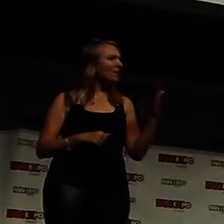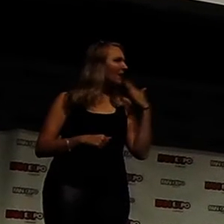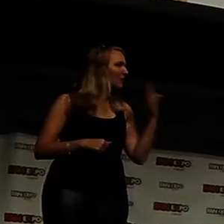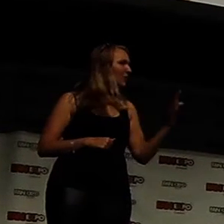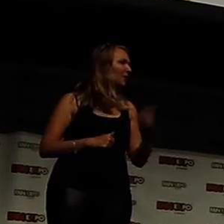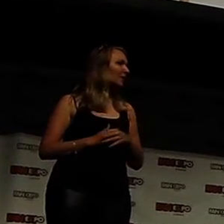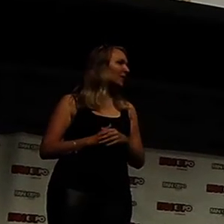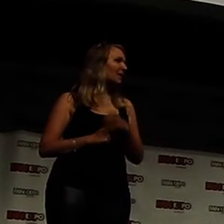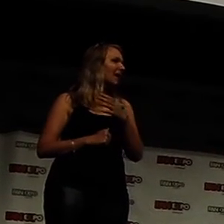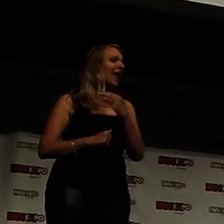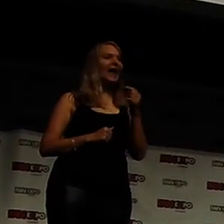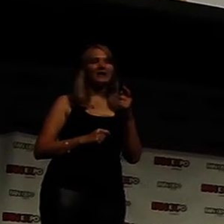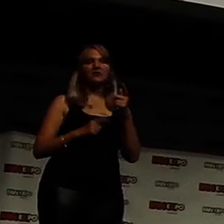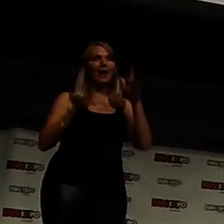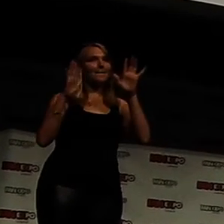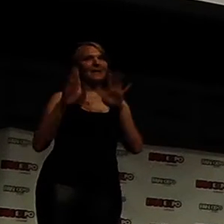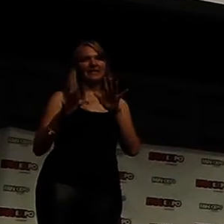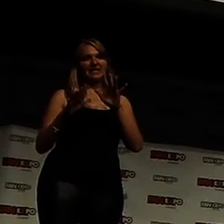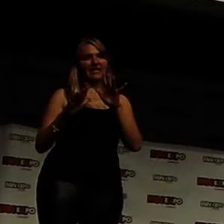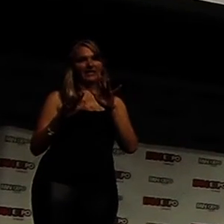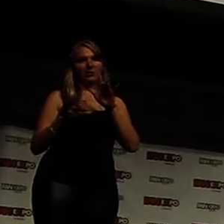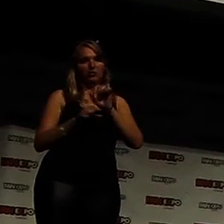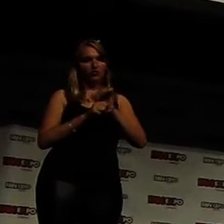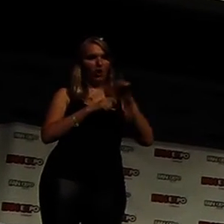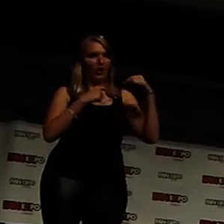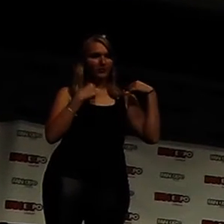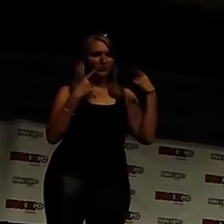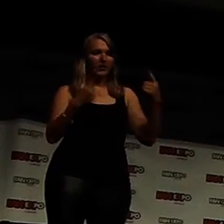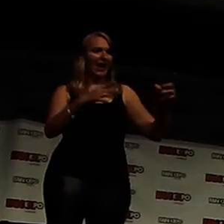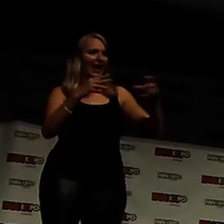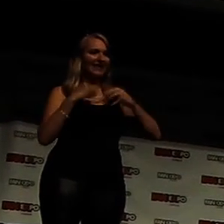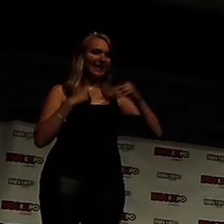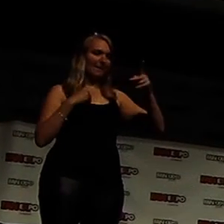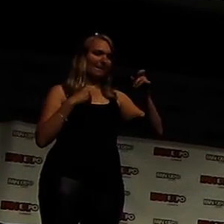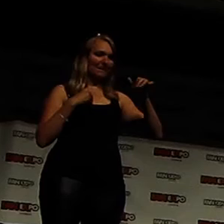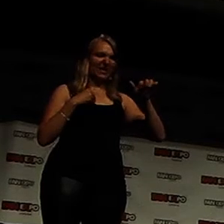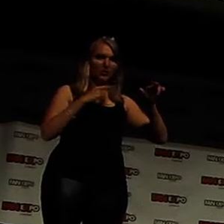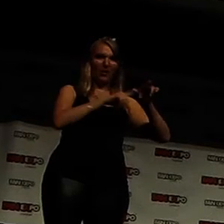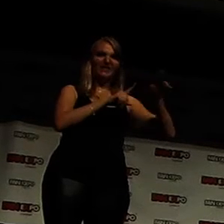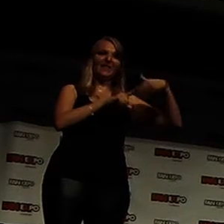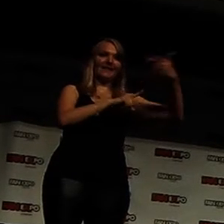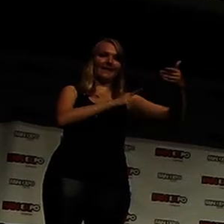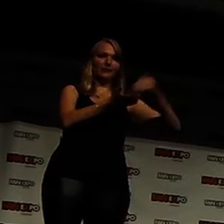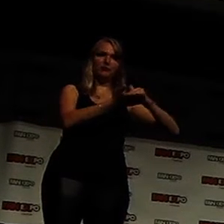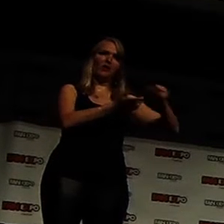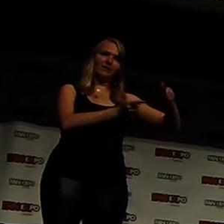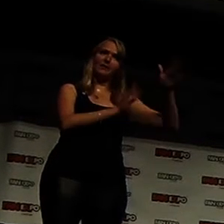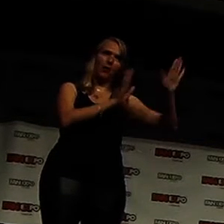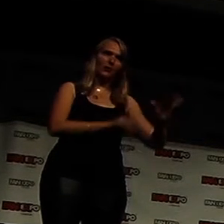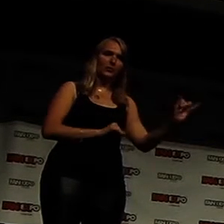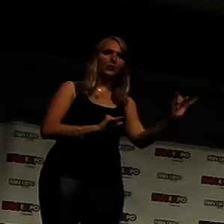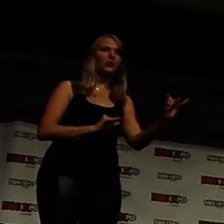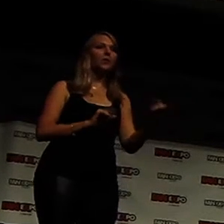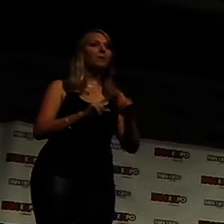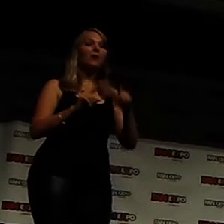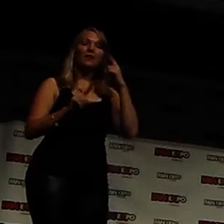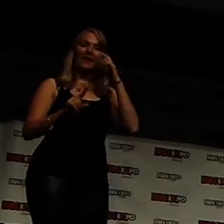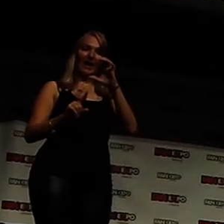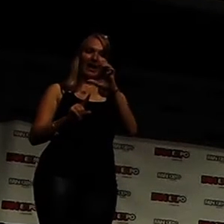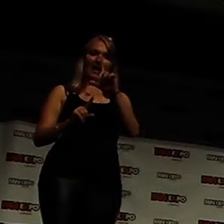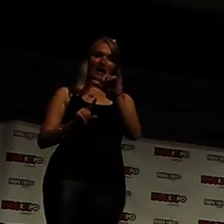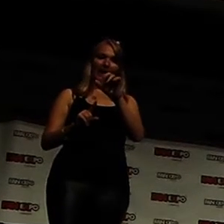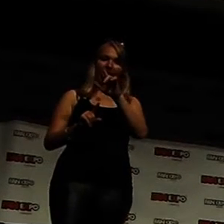you've done an amazing job for us to all accept Peter as the next doctor, which is awesome as well. Do you think Clara could